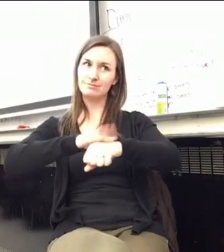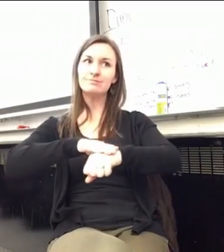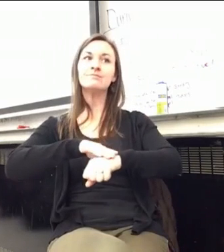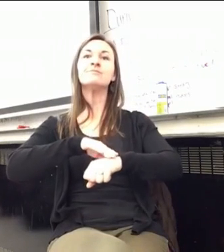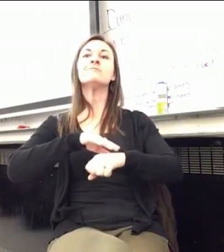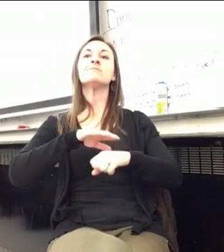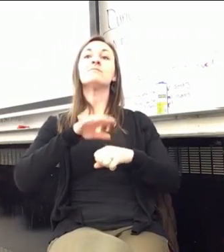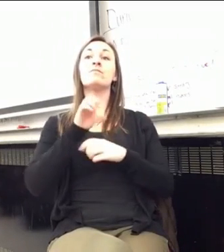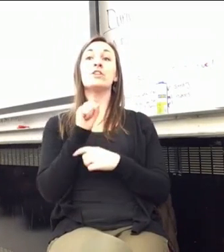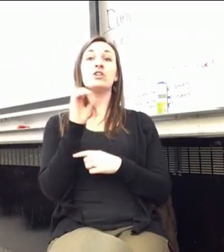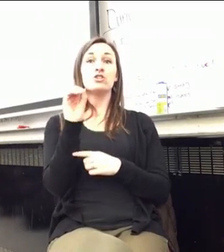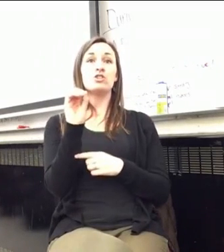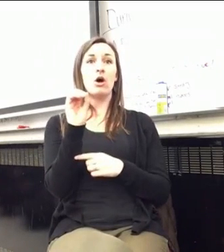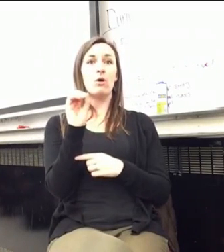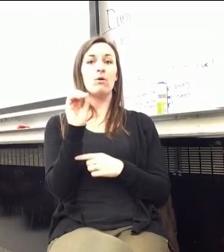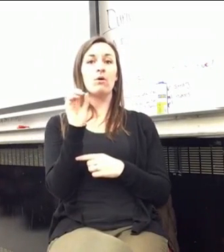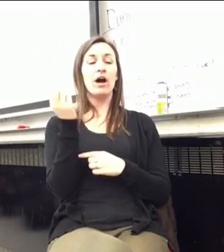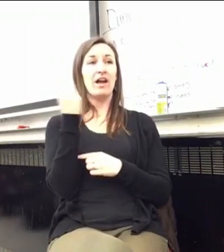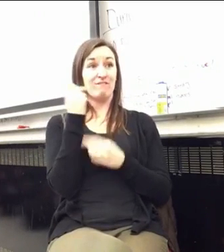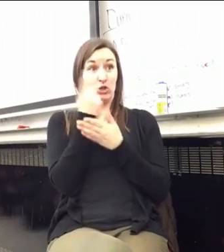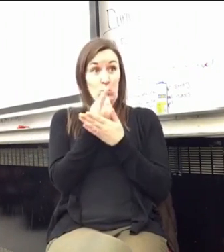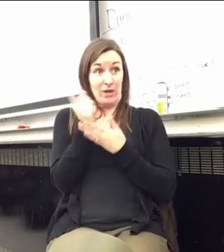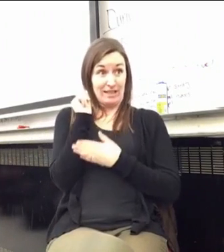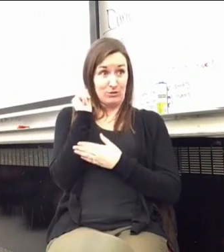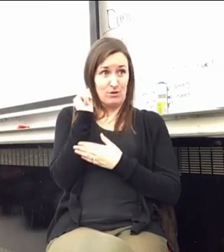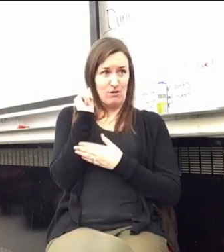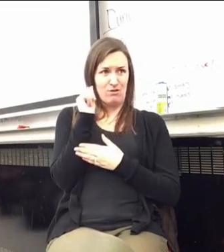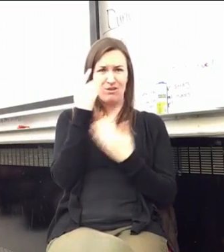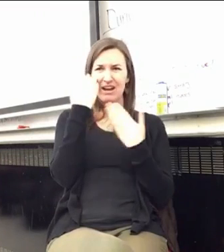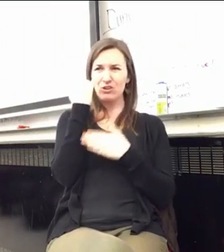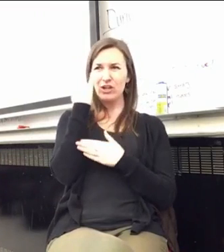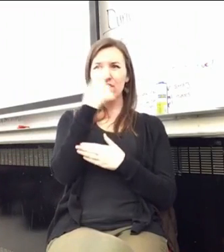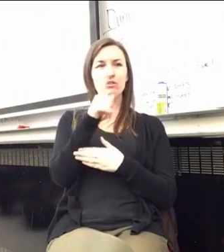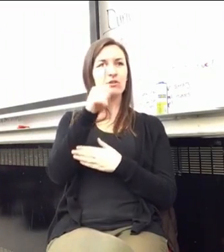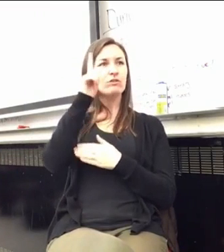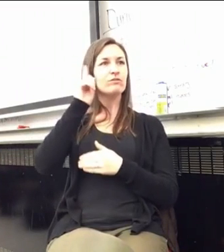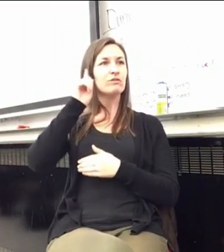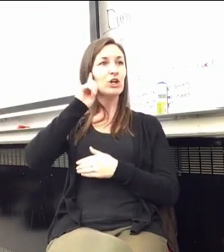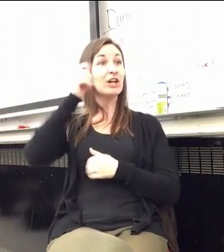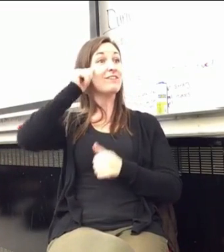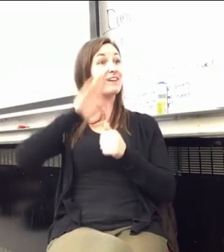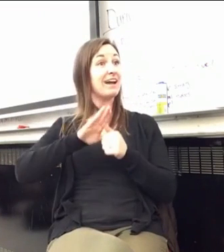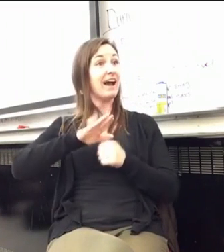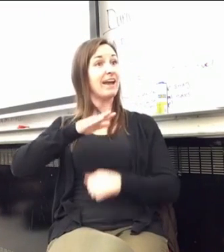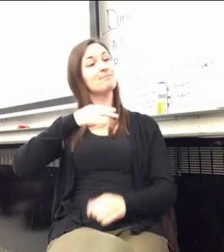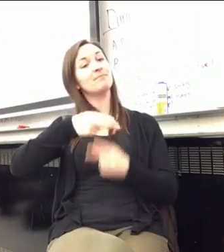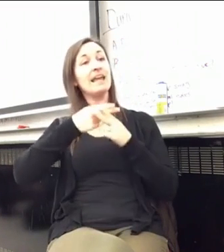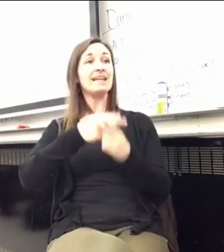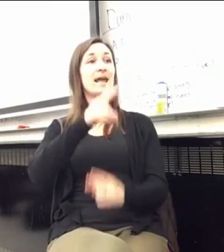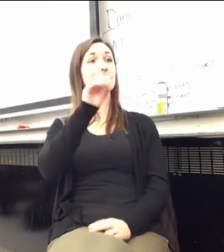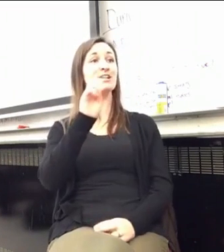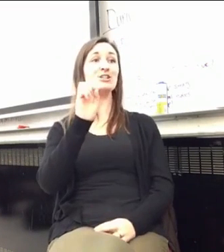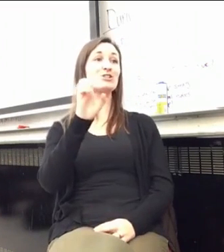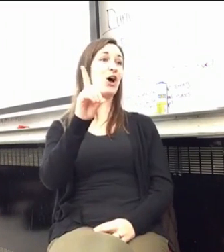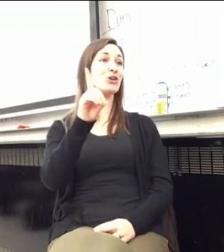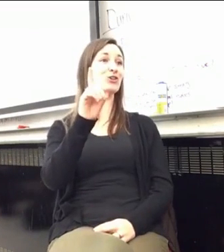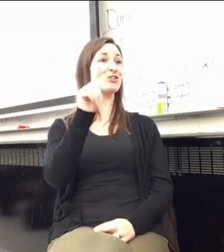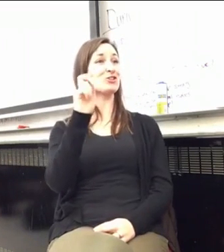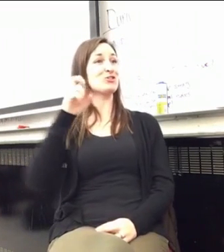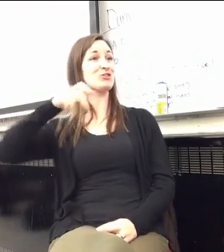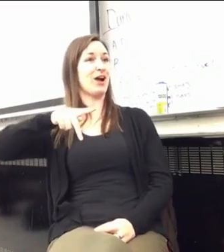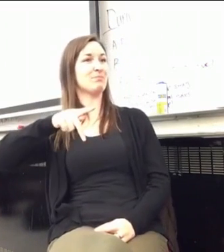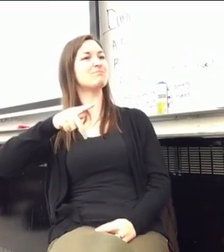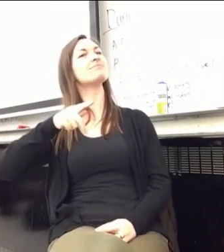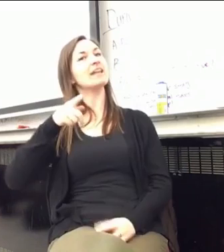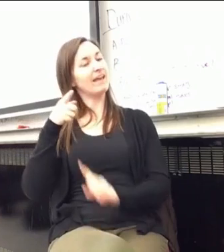okay? So, a couple weeks ago, I don't know if you guys have heard of a guy, his name is Donald Trump. He is your president. If you need to research him,